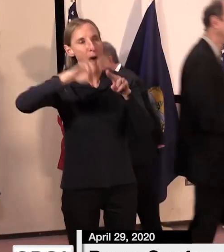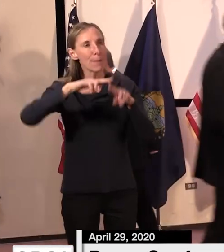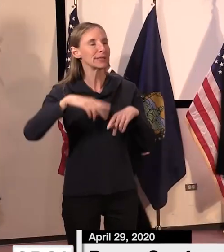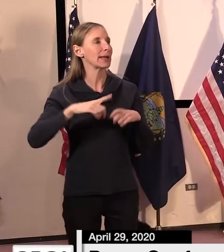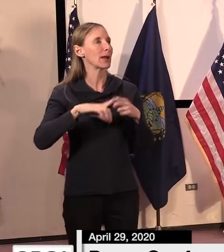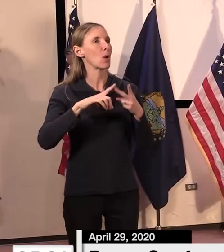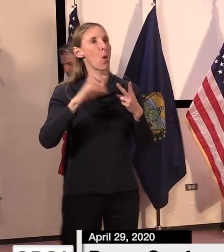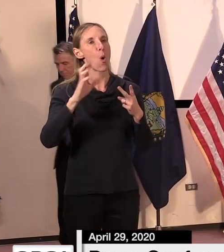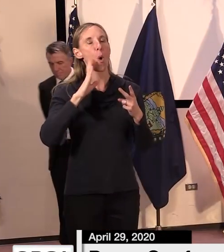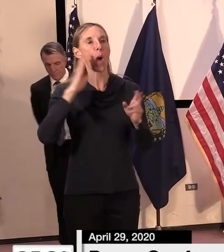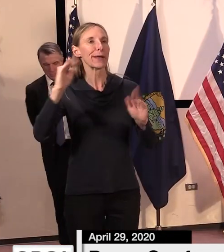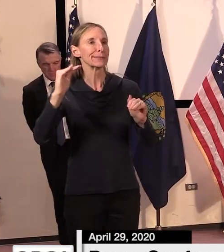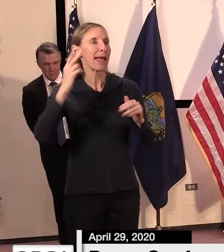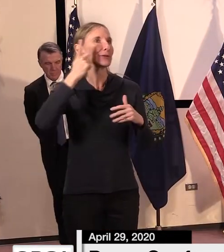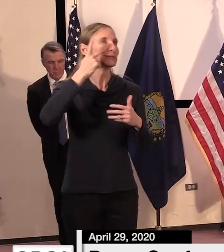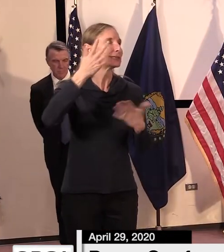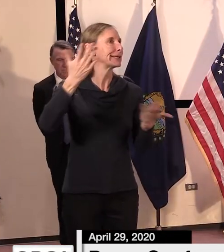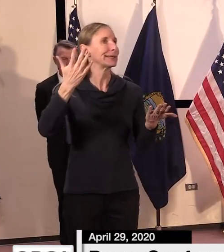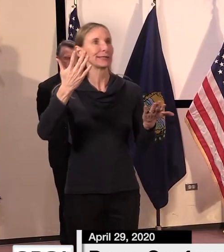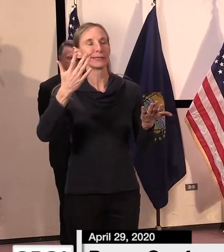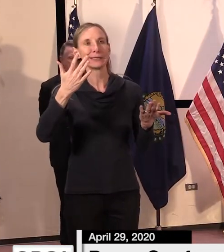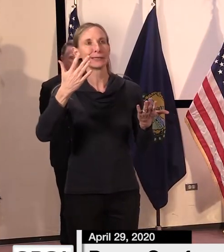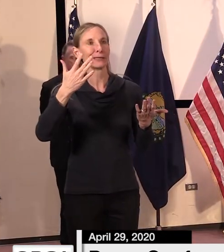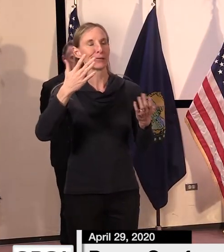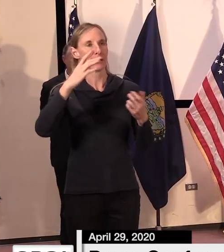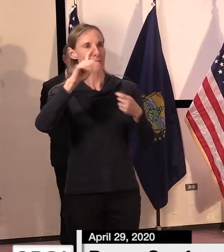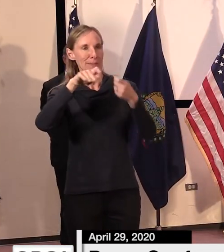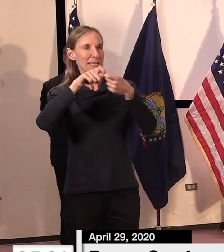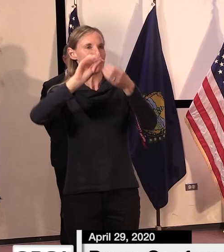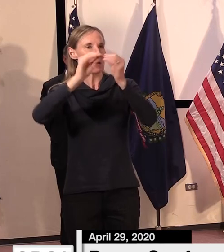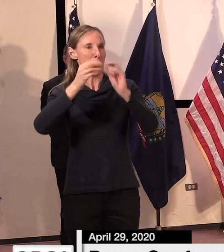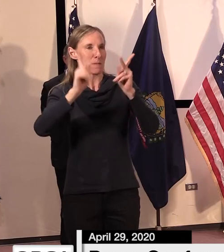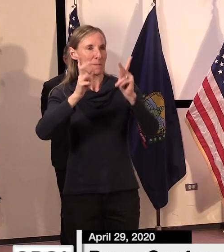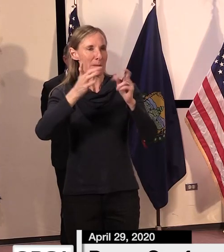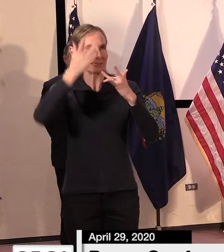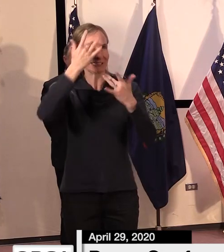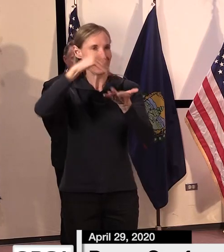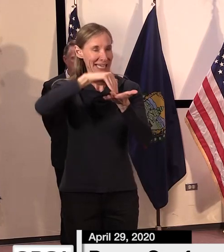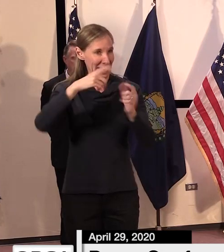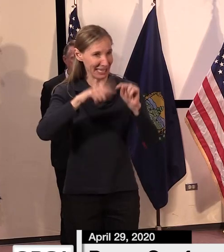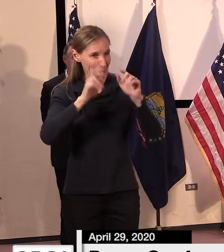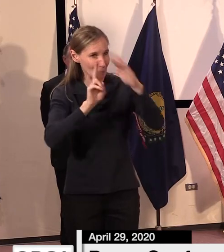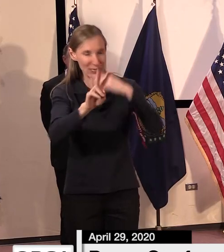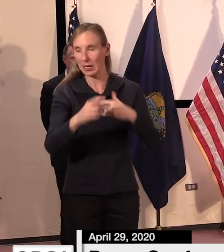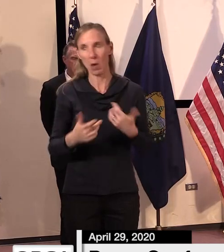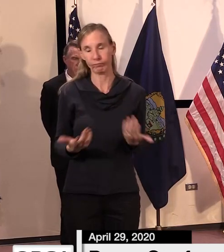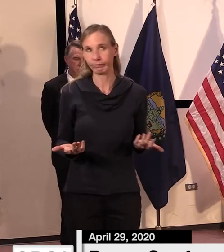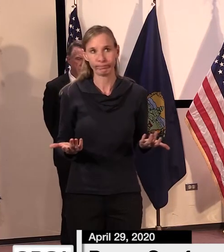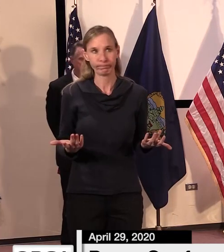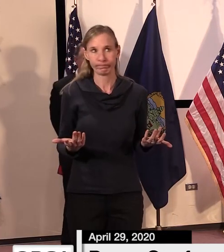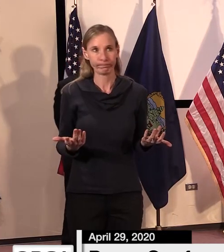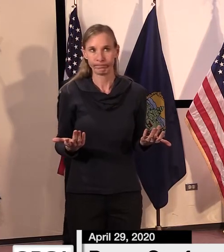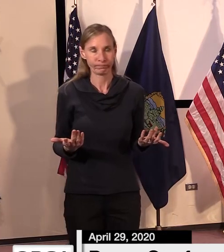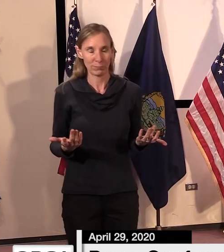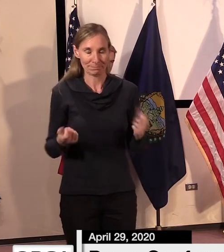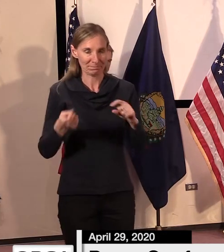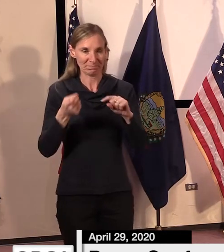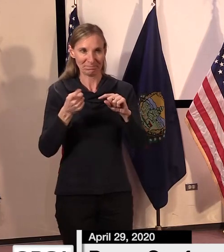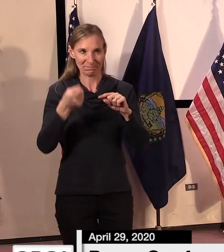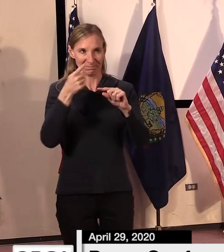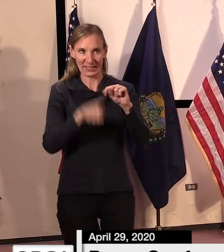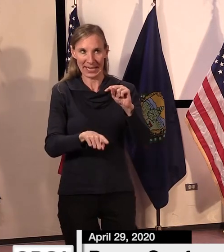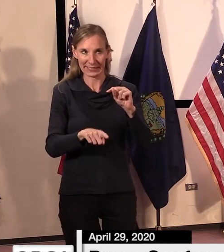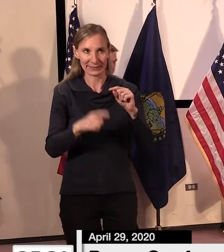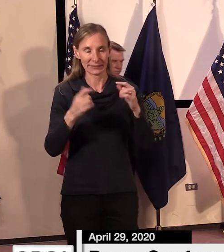possible we'll see an X percent uptick. No, you're right. There's no easy way, but at least